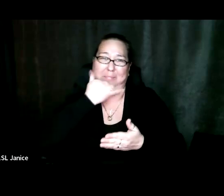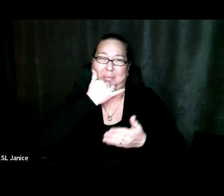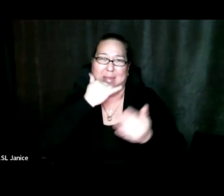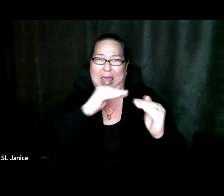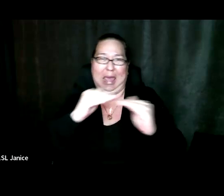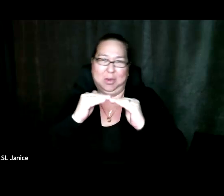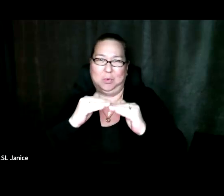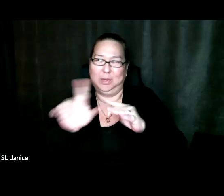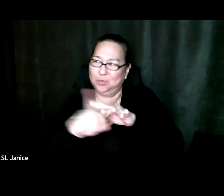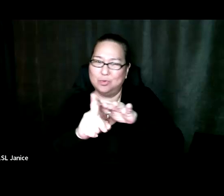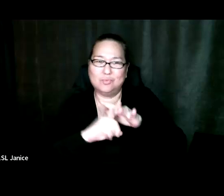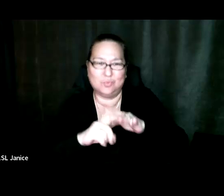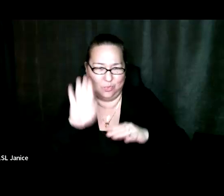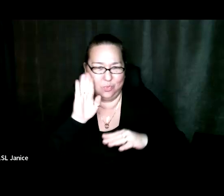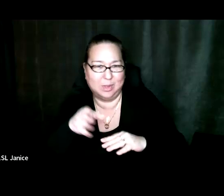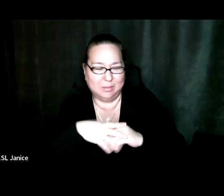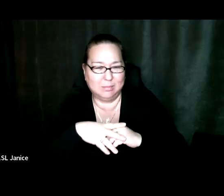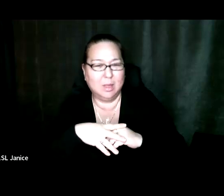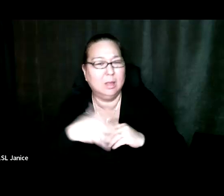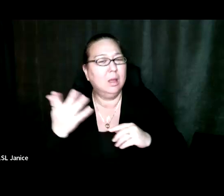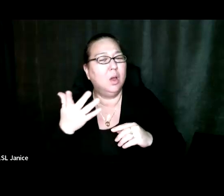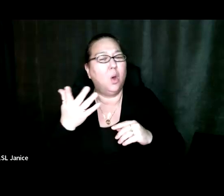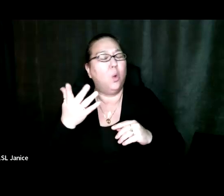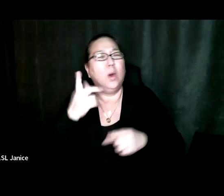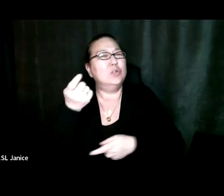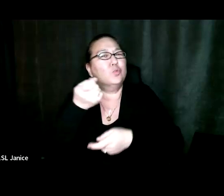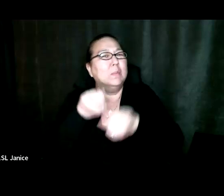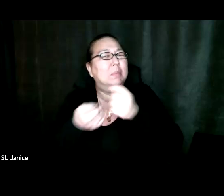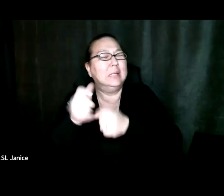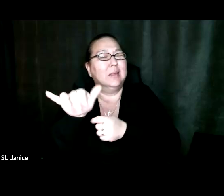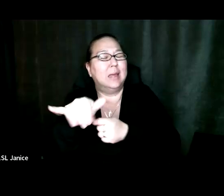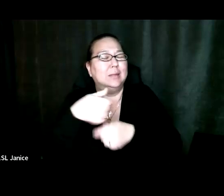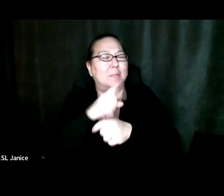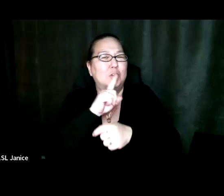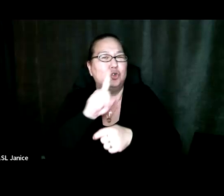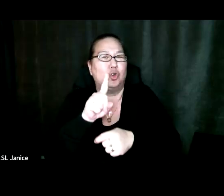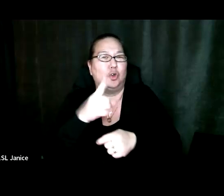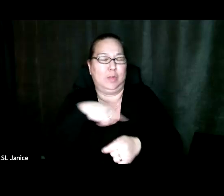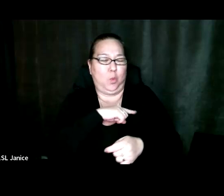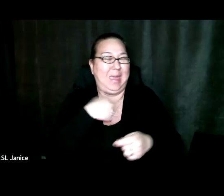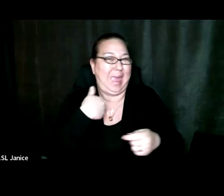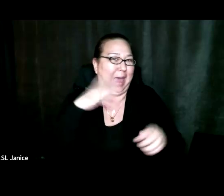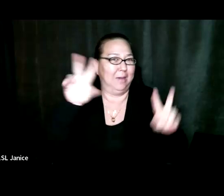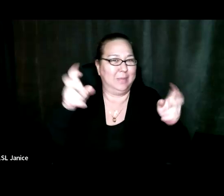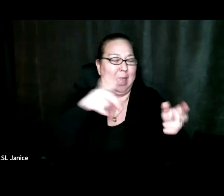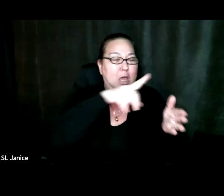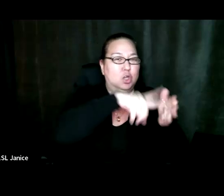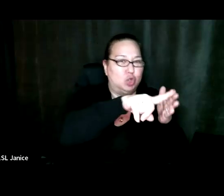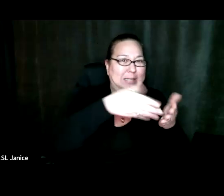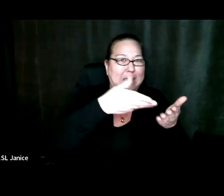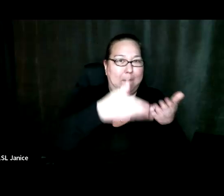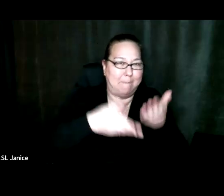sure. As we move away from that formula, what is replacing it to make sure there are checks and balances so that we